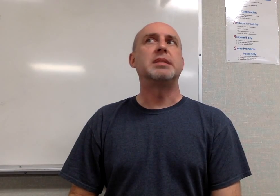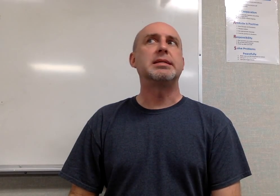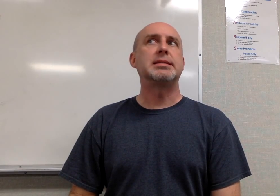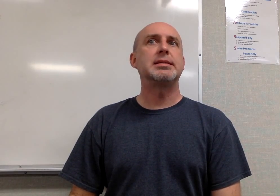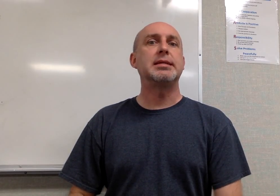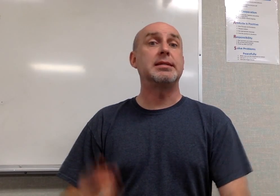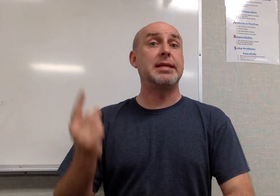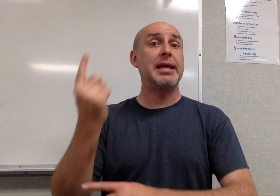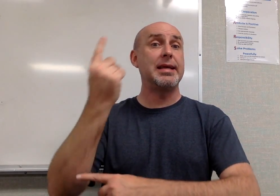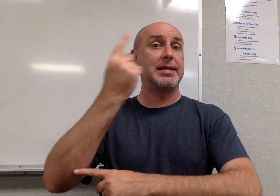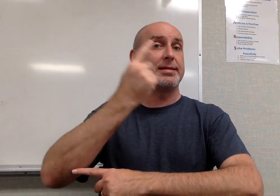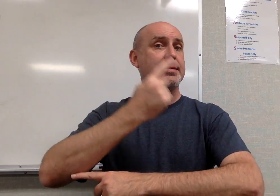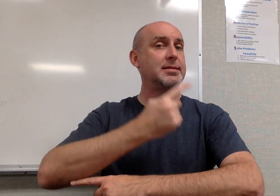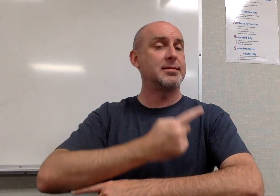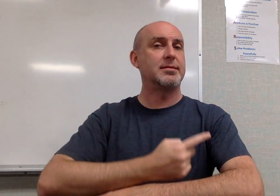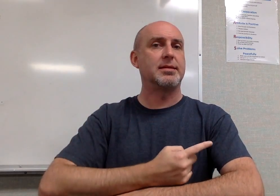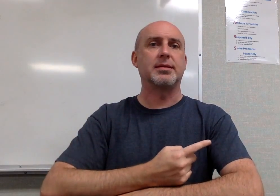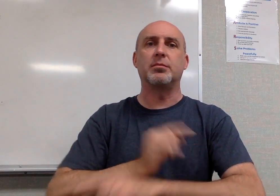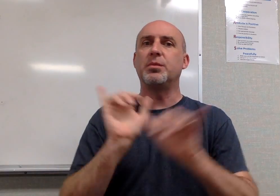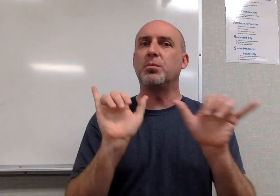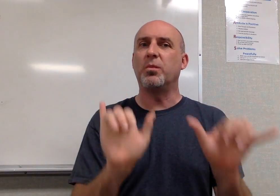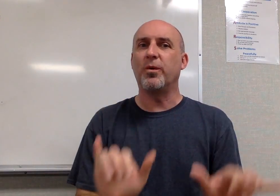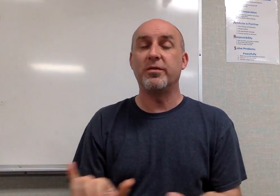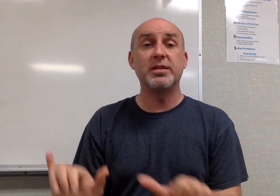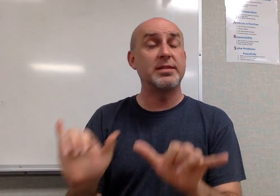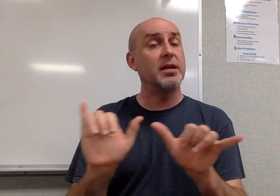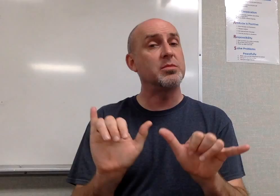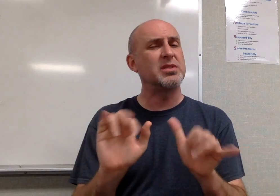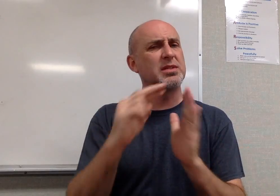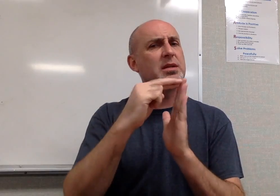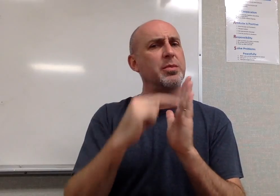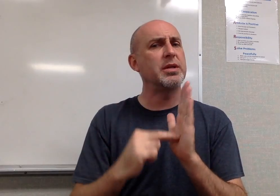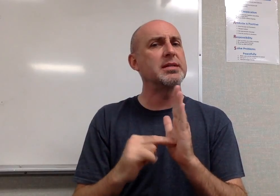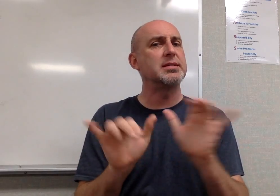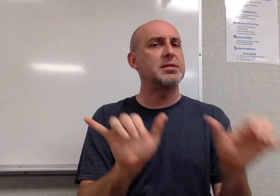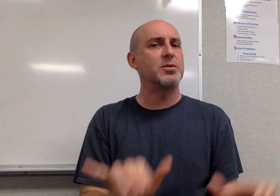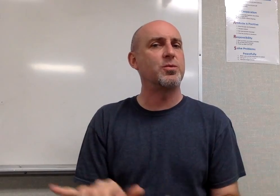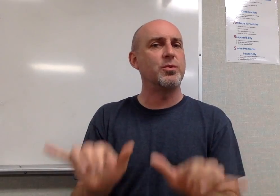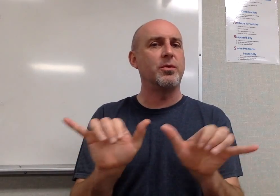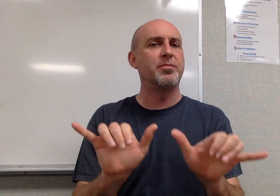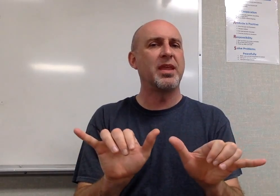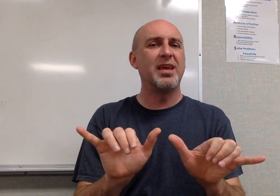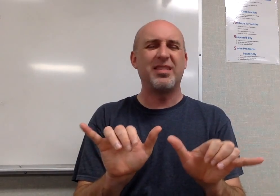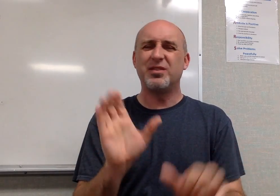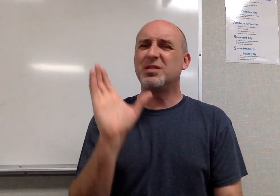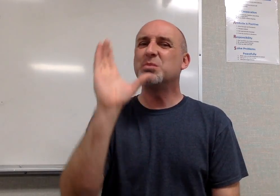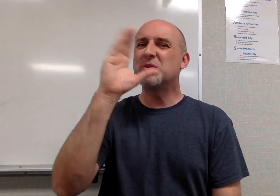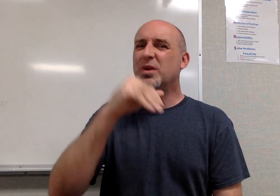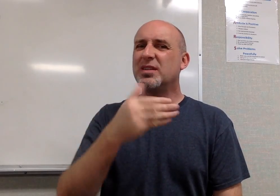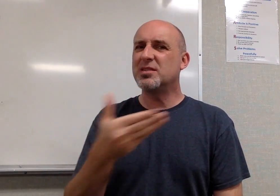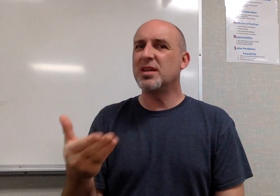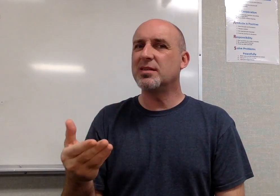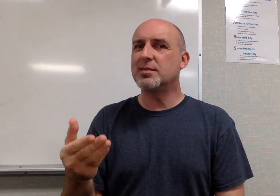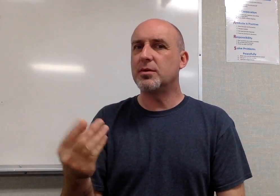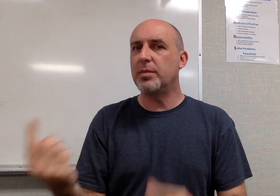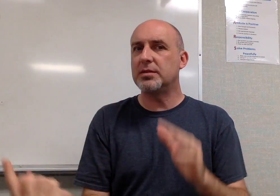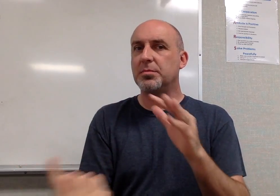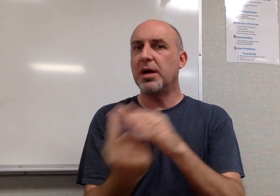Let's see, days is going to be more of the same. So you're seeing a pretty consistent rule. There's some strange things that are about to pop